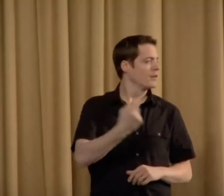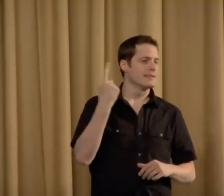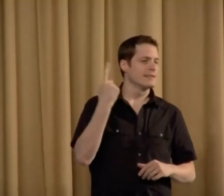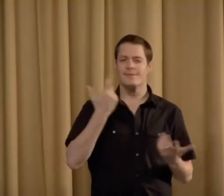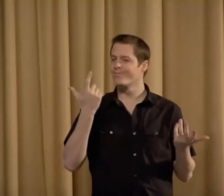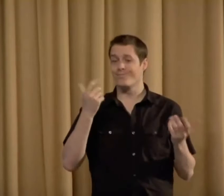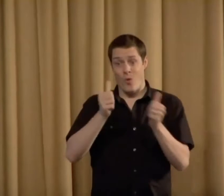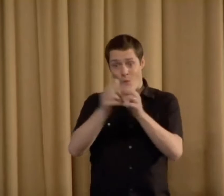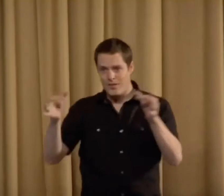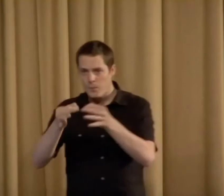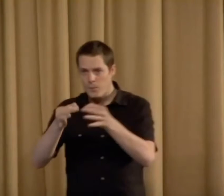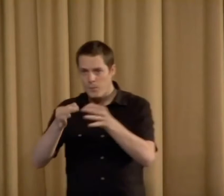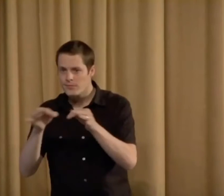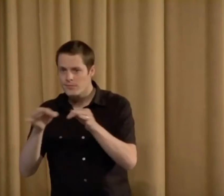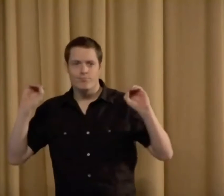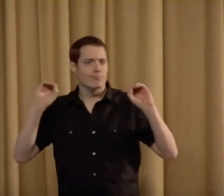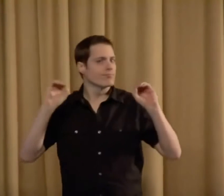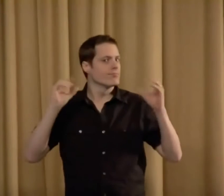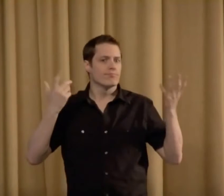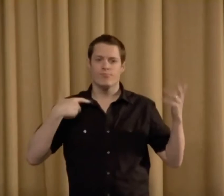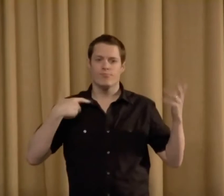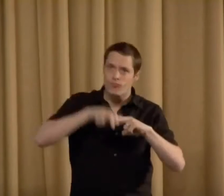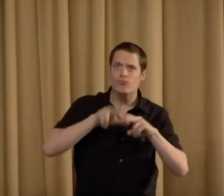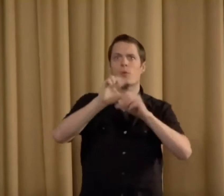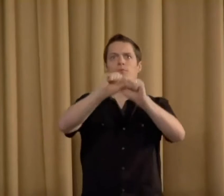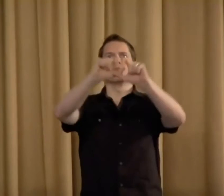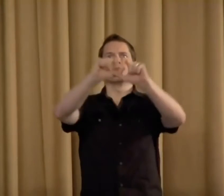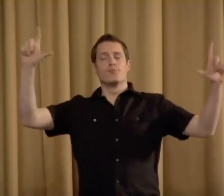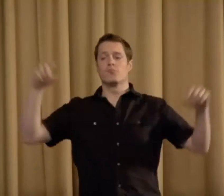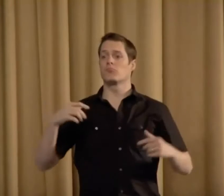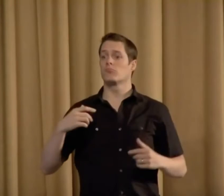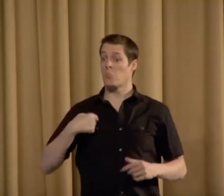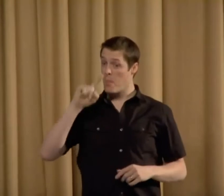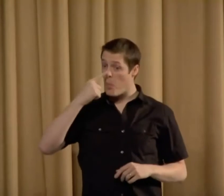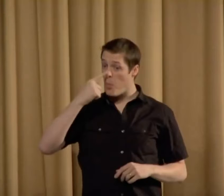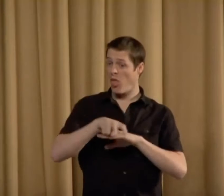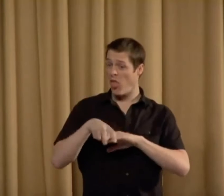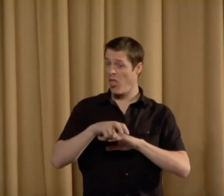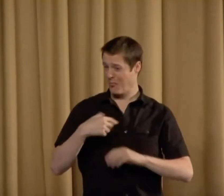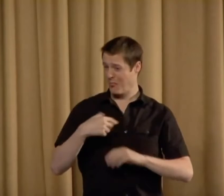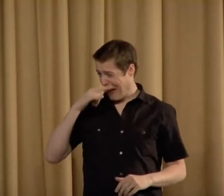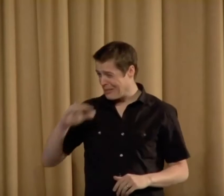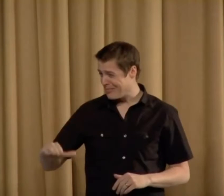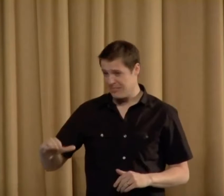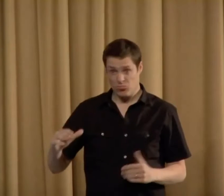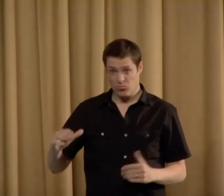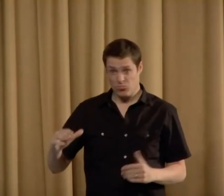What's the meaning of this? Well, the whole thing is that growing up, my parents would take me to movies, and I wouldn't really remember the smaller things,